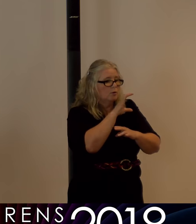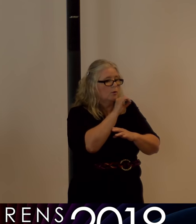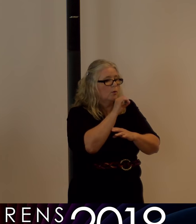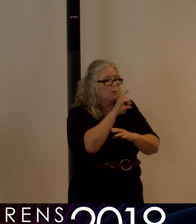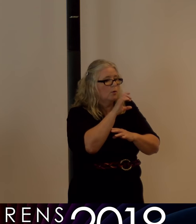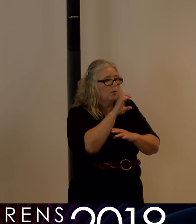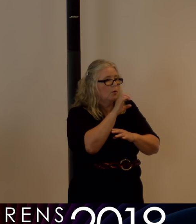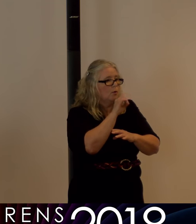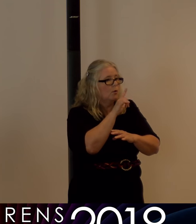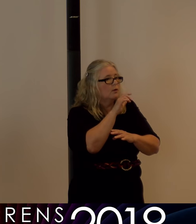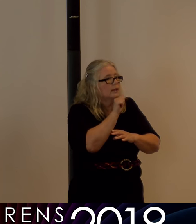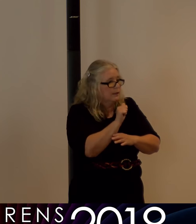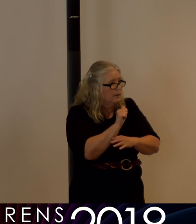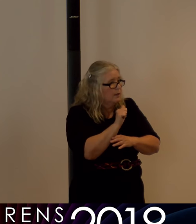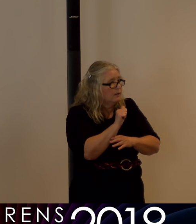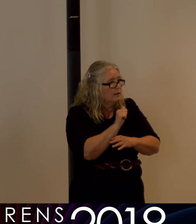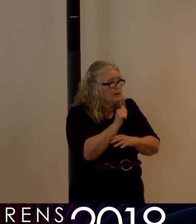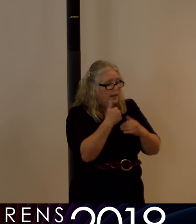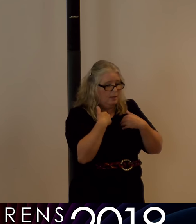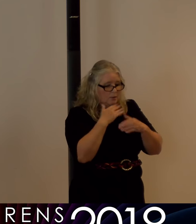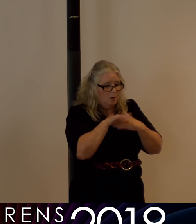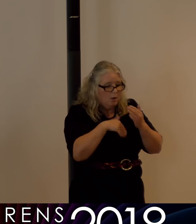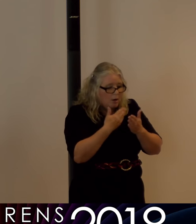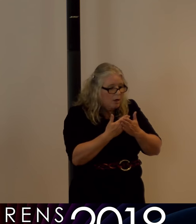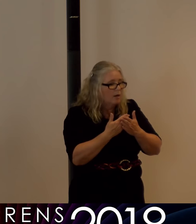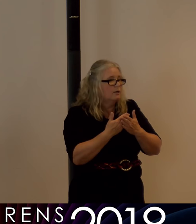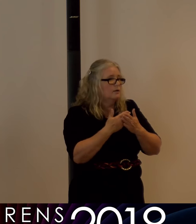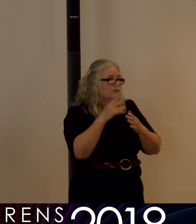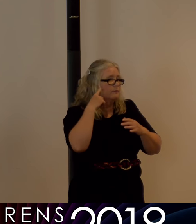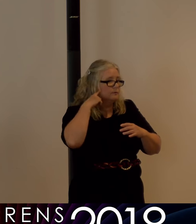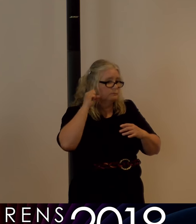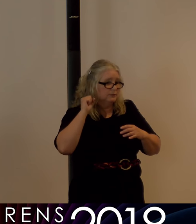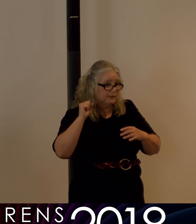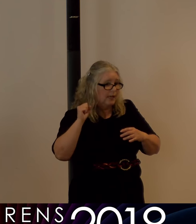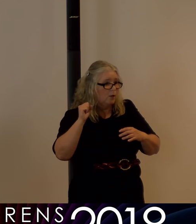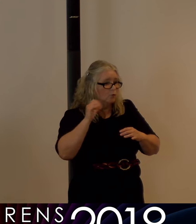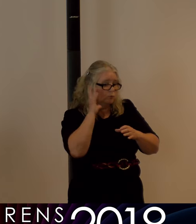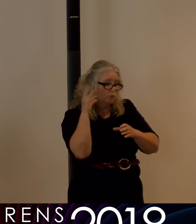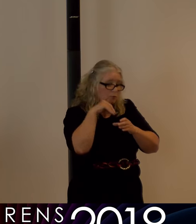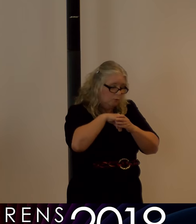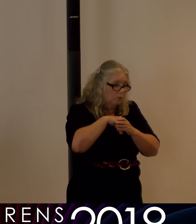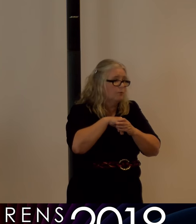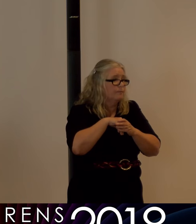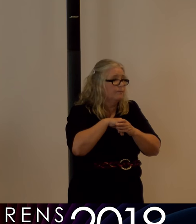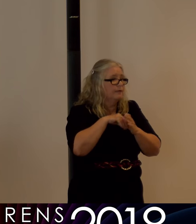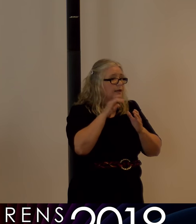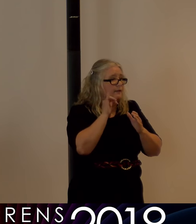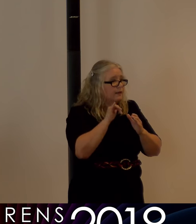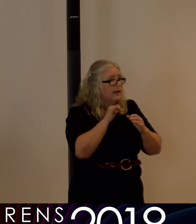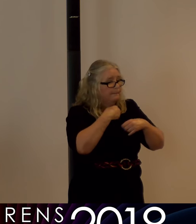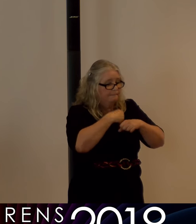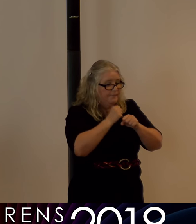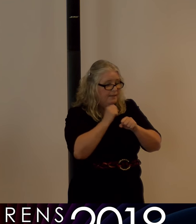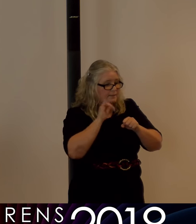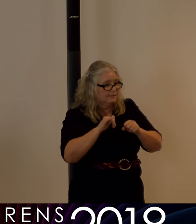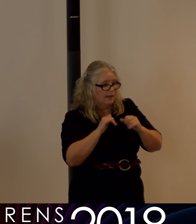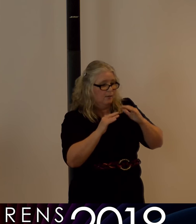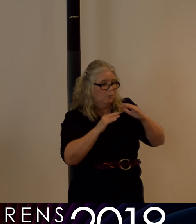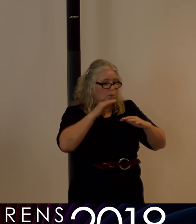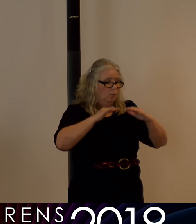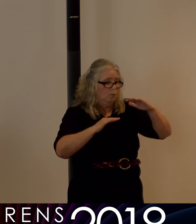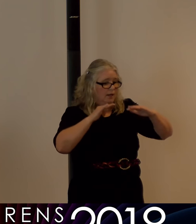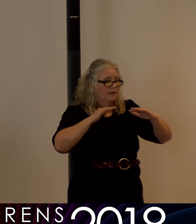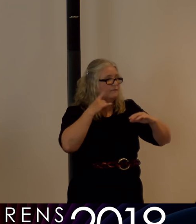signals. So when the sound comes in, that stapes creates this mechanical wave, which is a fluid